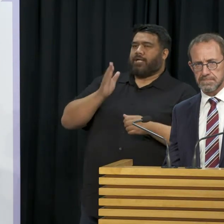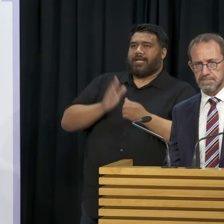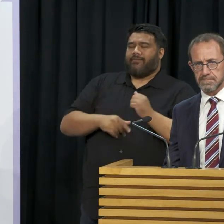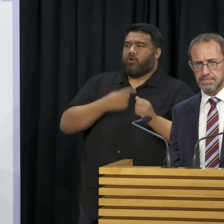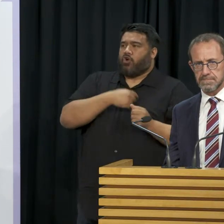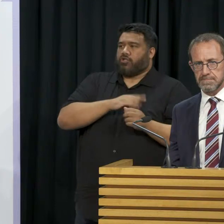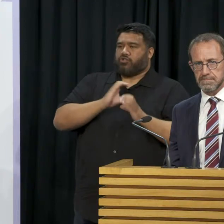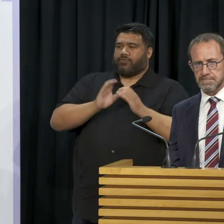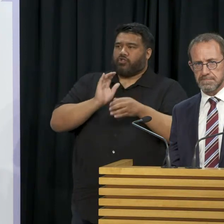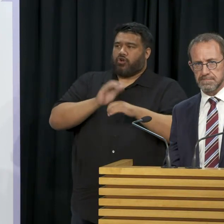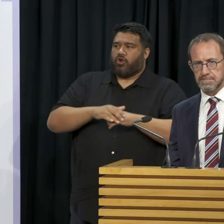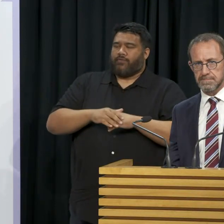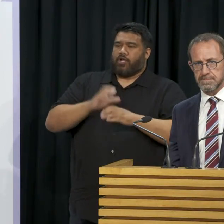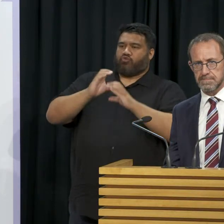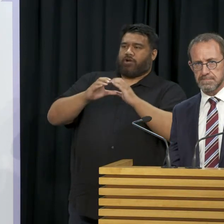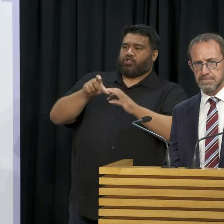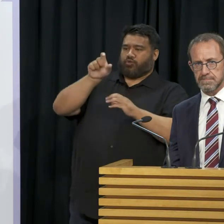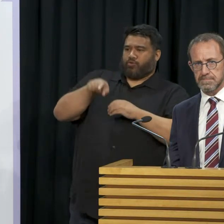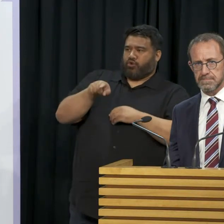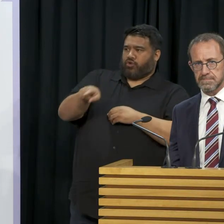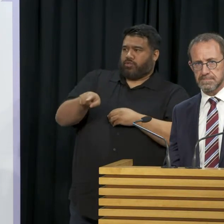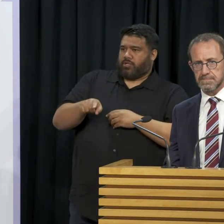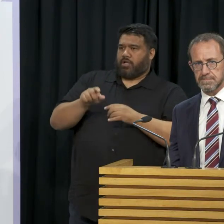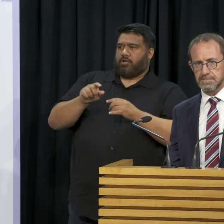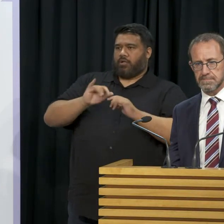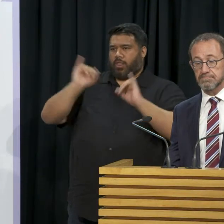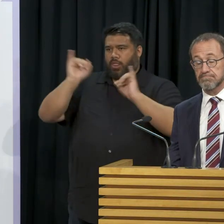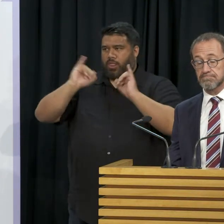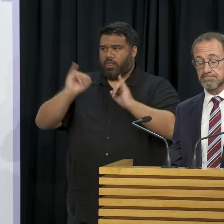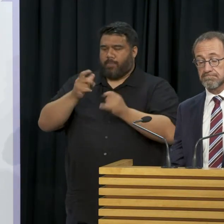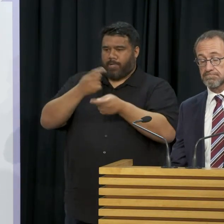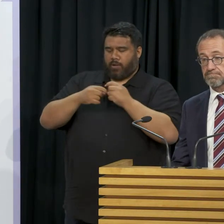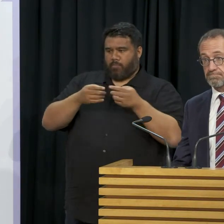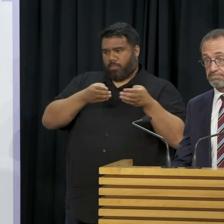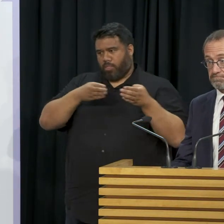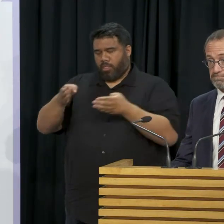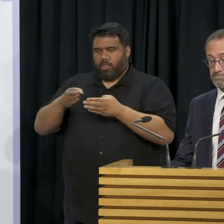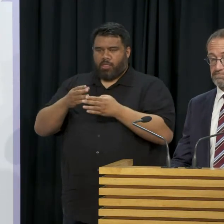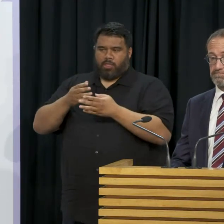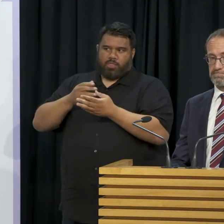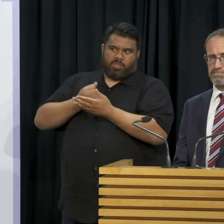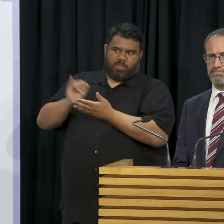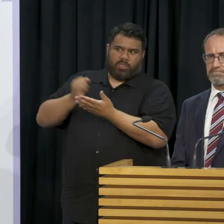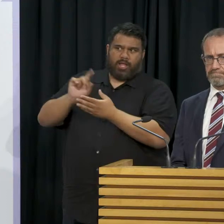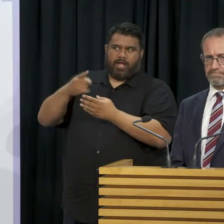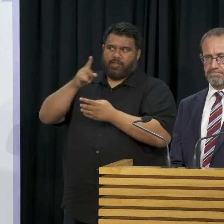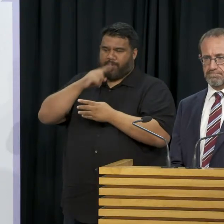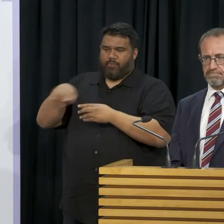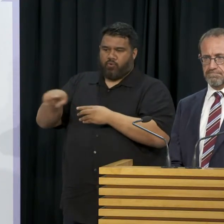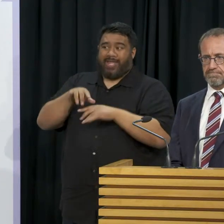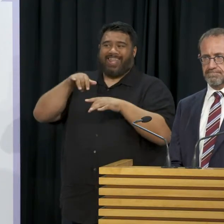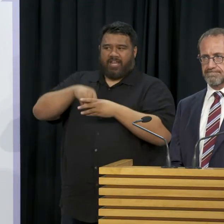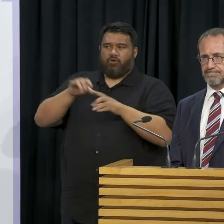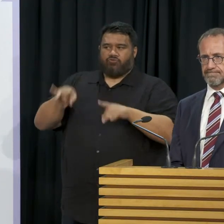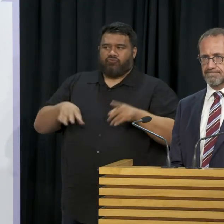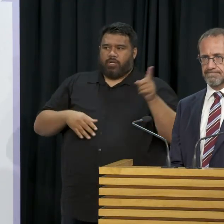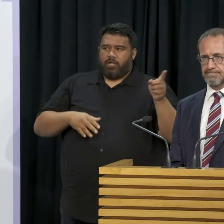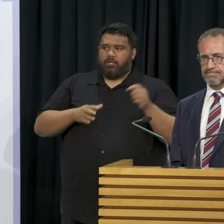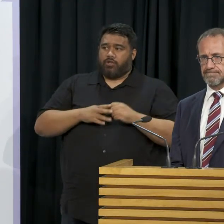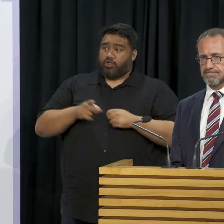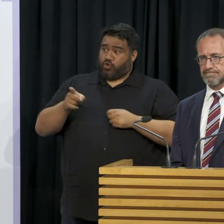the extent to which the Christchurch terrorist was radicalised on our shores," that is Australia. Would you encourage Australia to have those